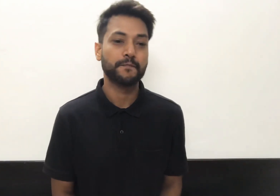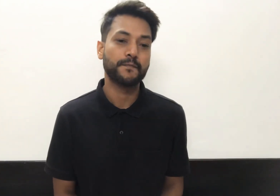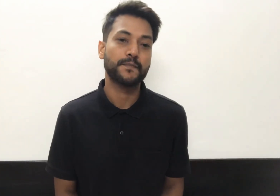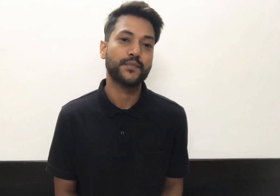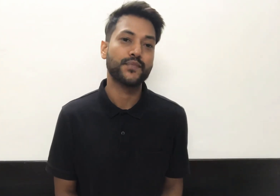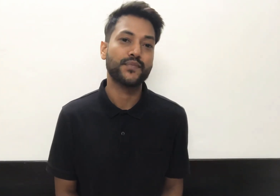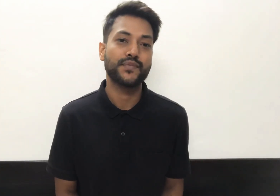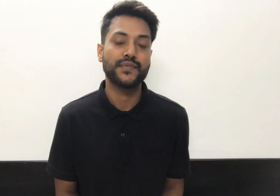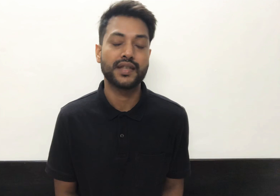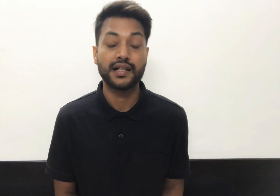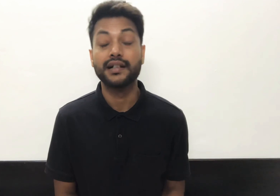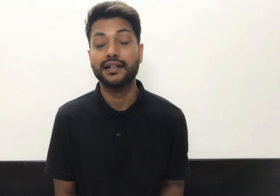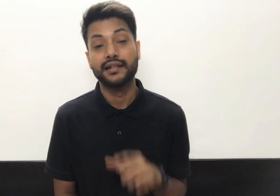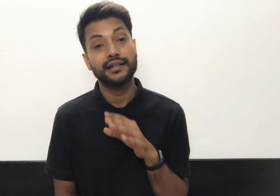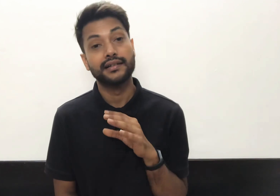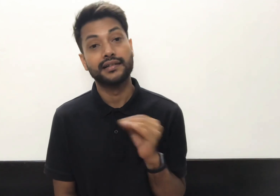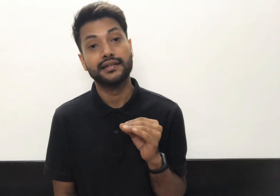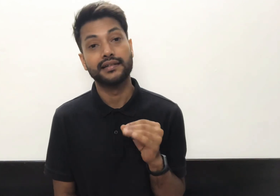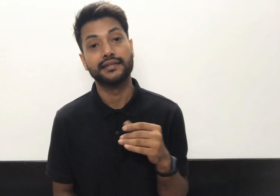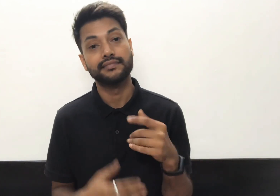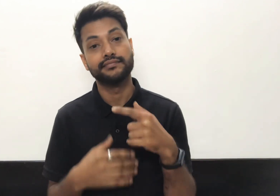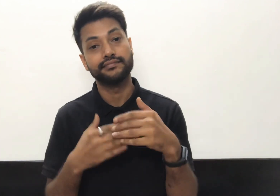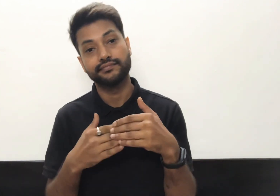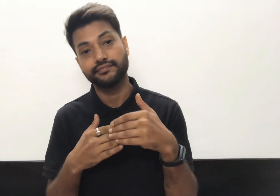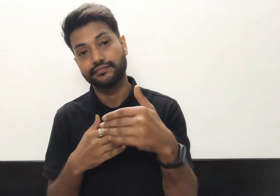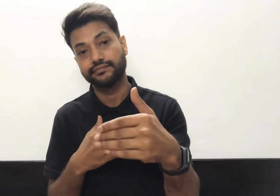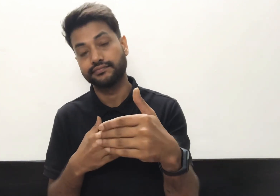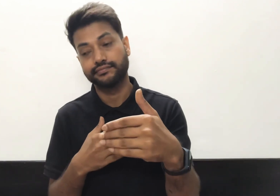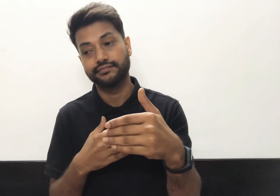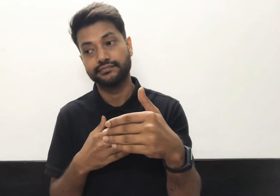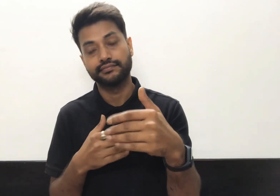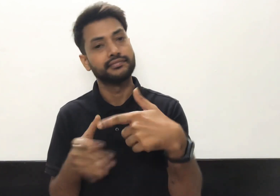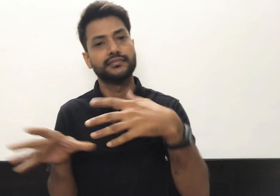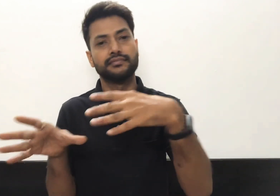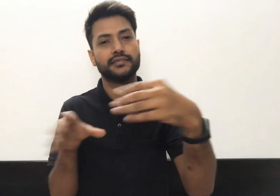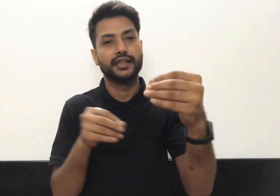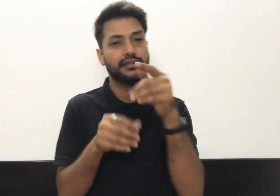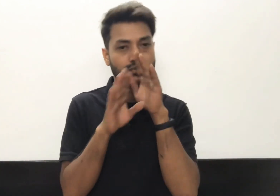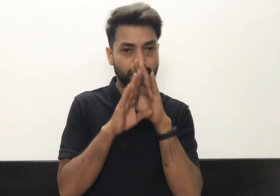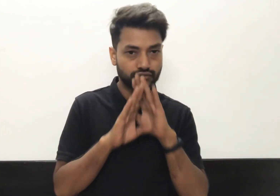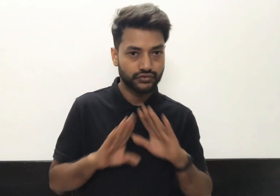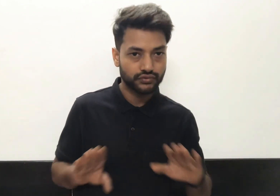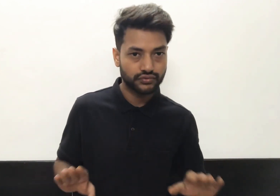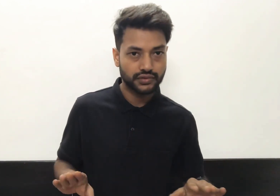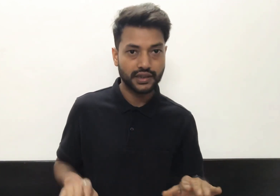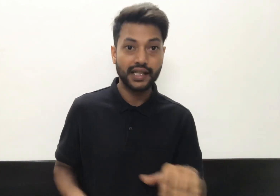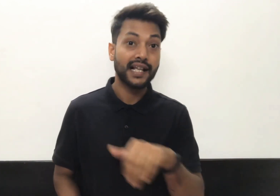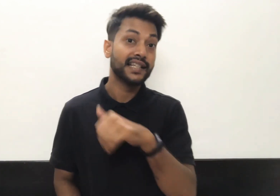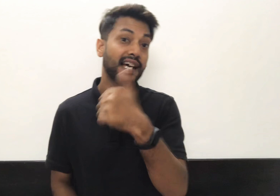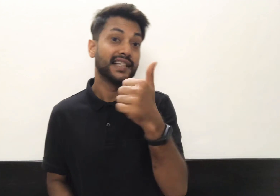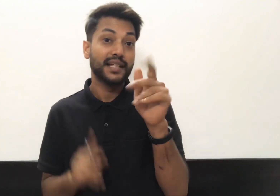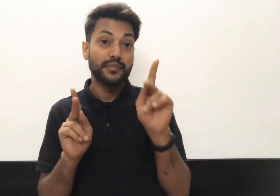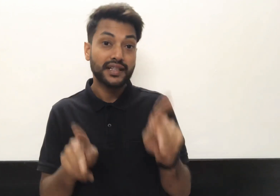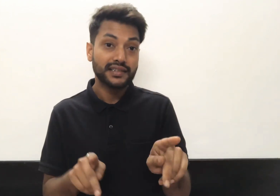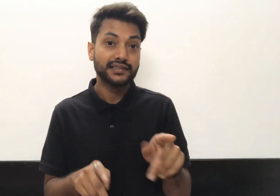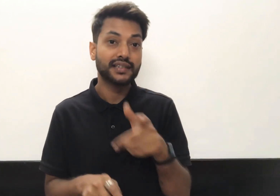And from there they left quietly. And the other person who was a chief